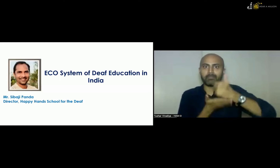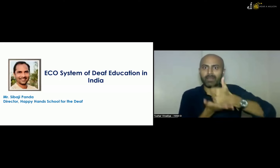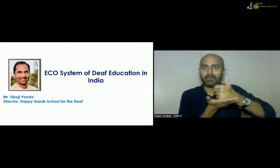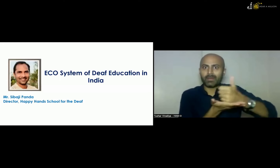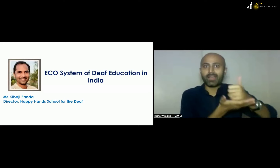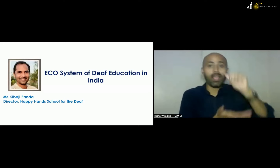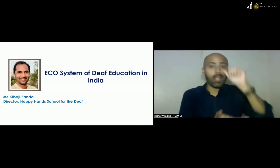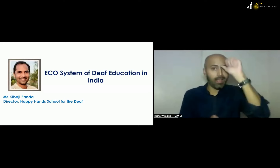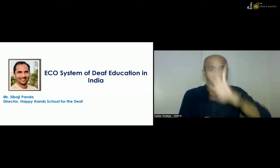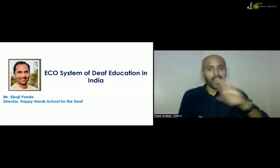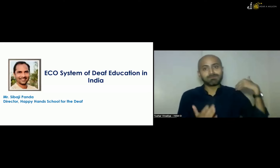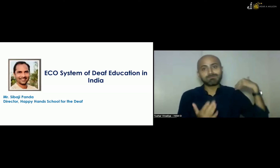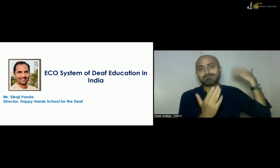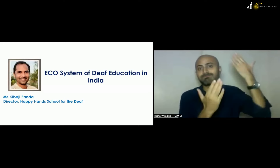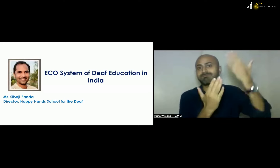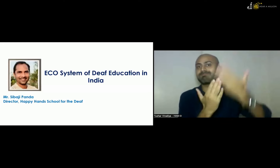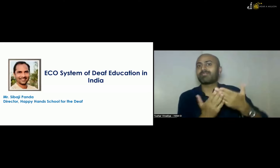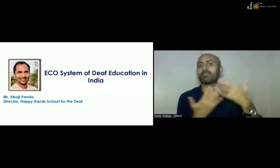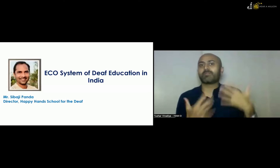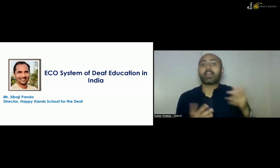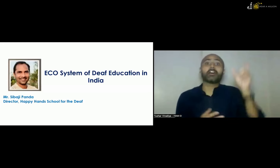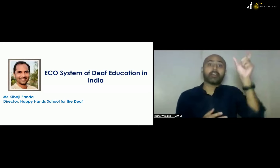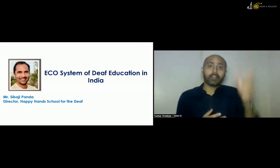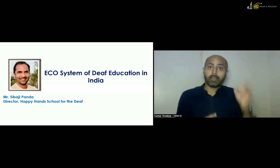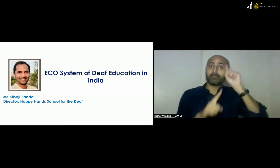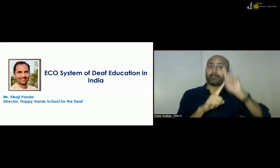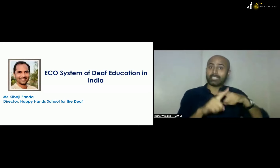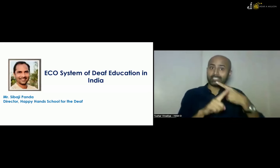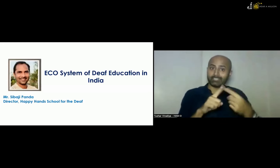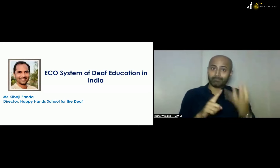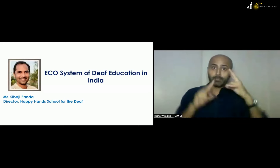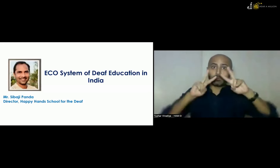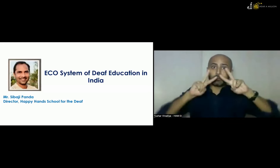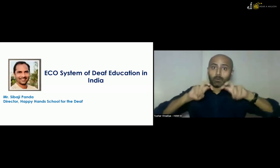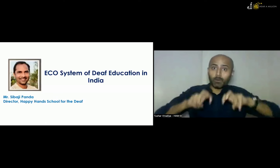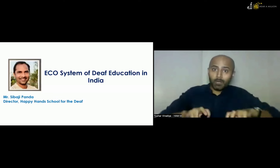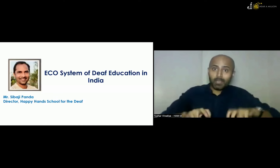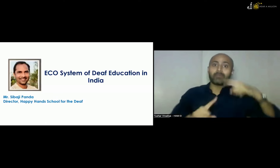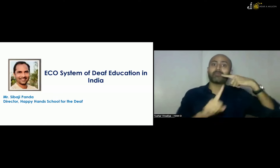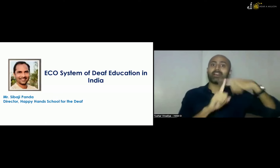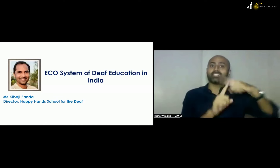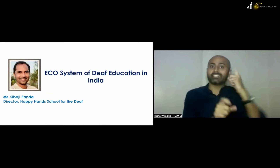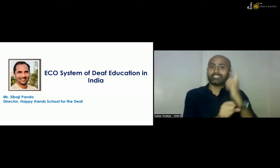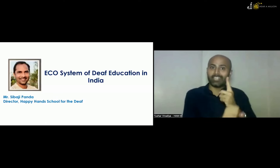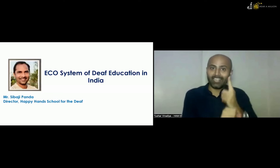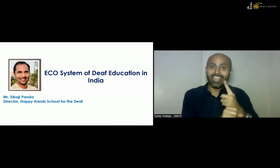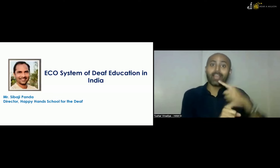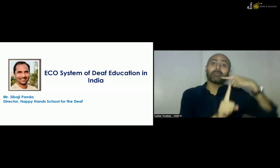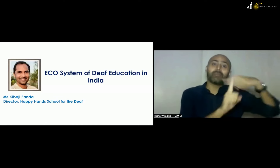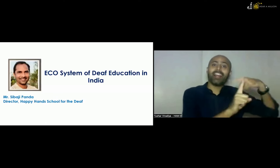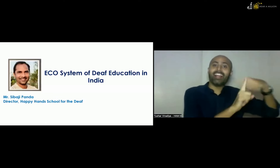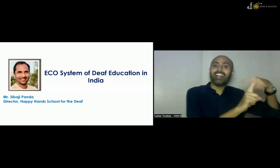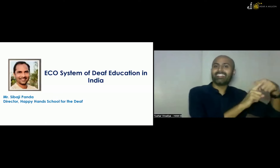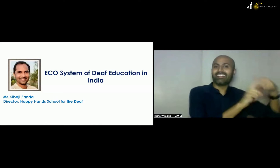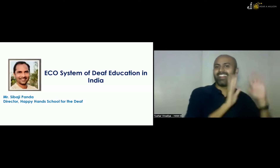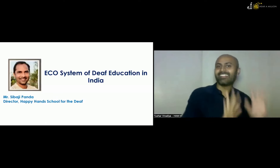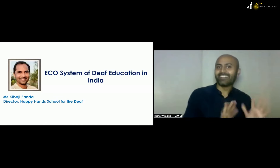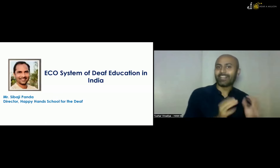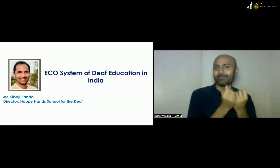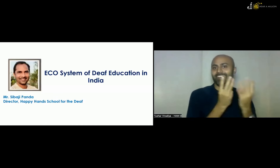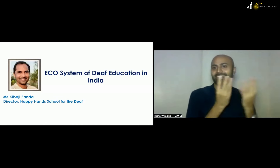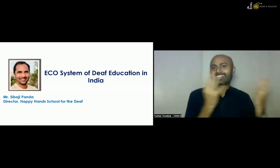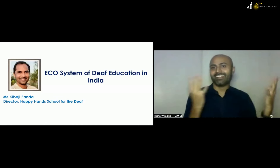the system for the deaf students here in India. And he's been working from long time. He's expert and he has done a research as well. He's